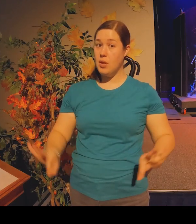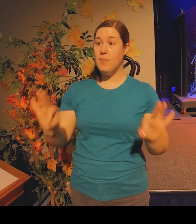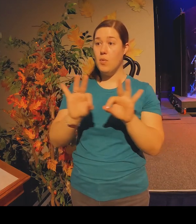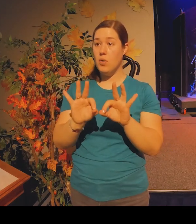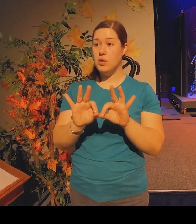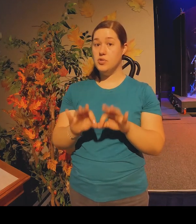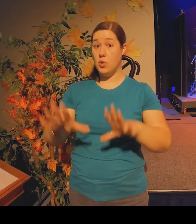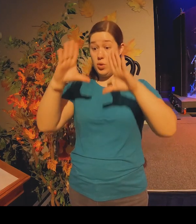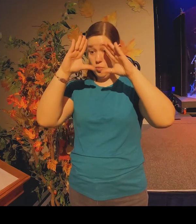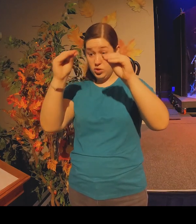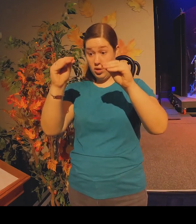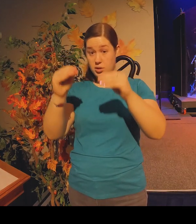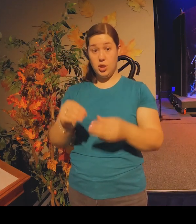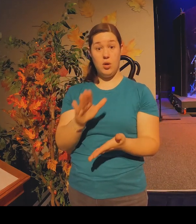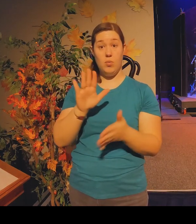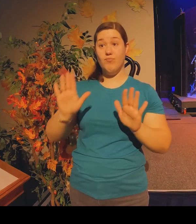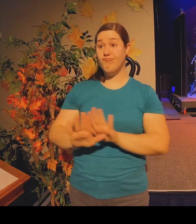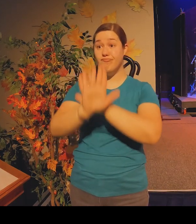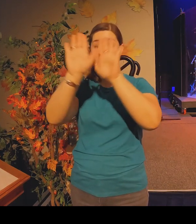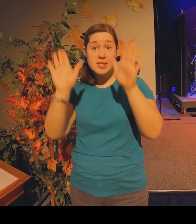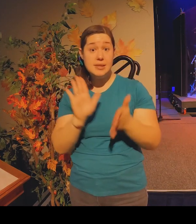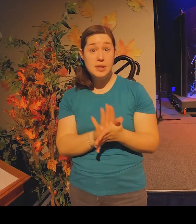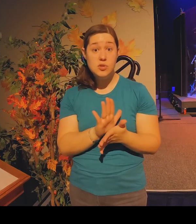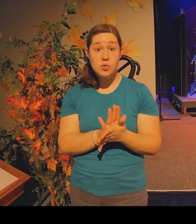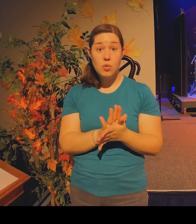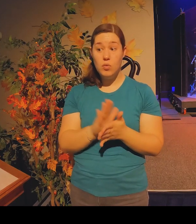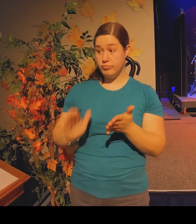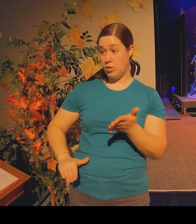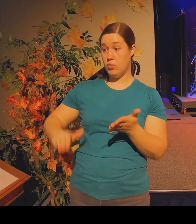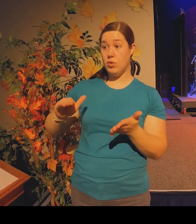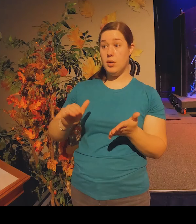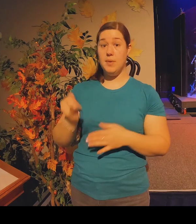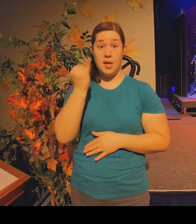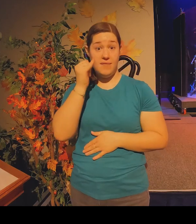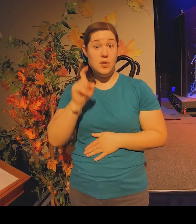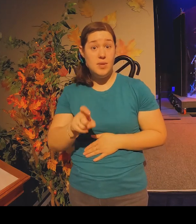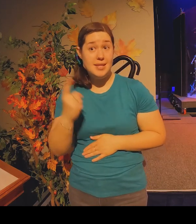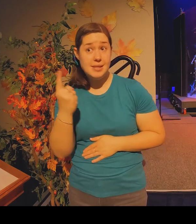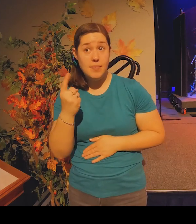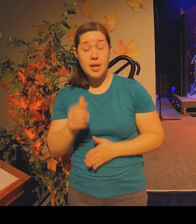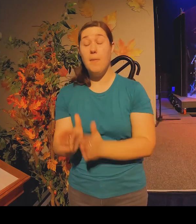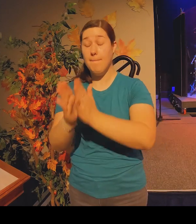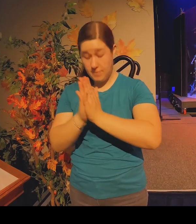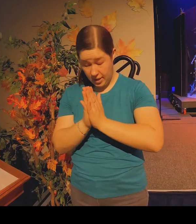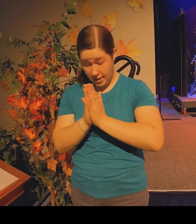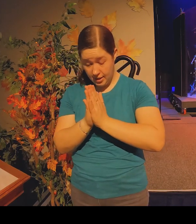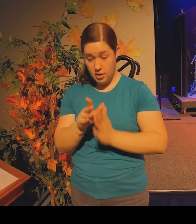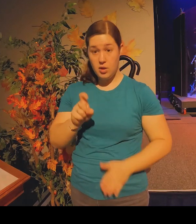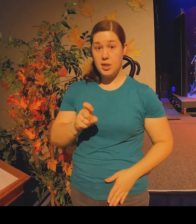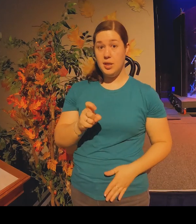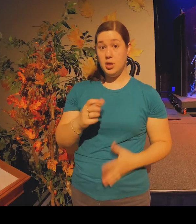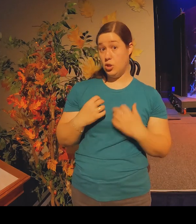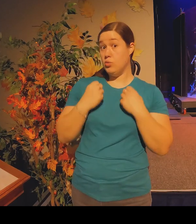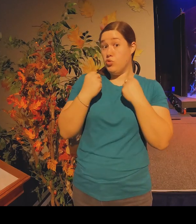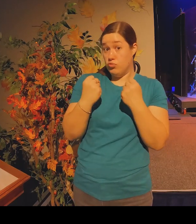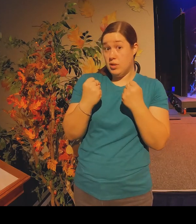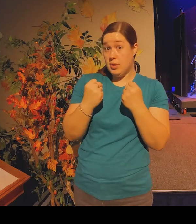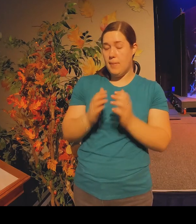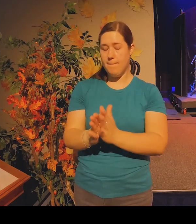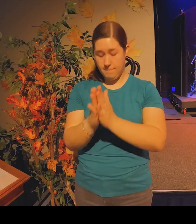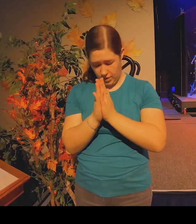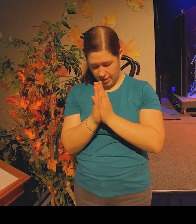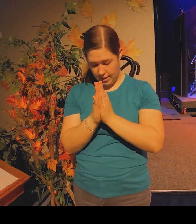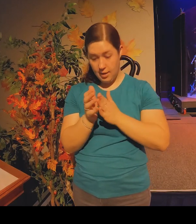something, pray about it. If you need guidance, pray about it. If you need strength and power, pray about it. And I imagine there are some of you here in worship